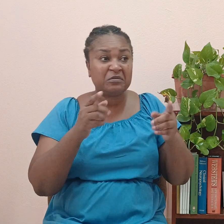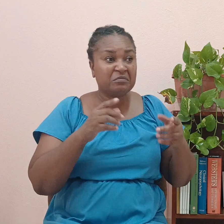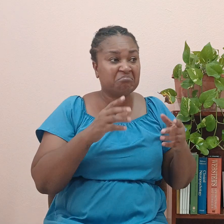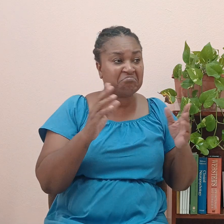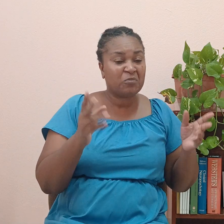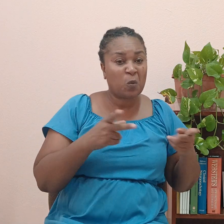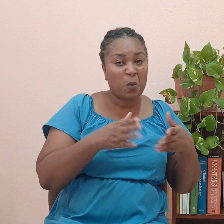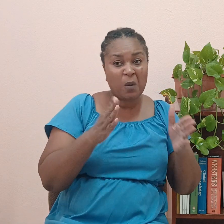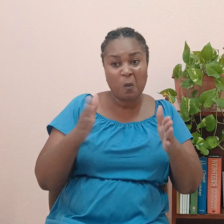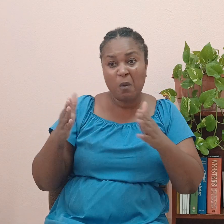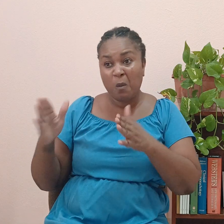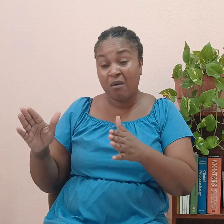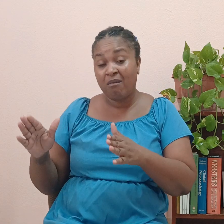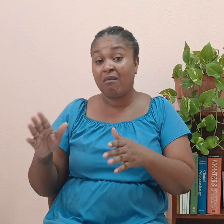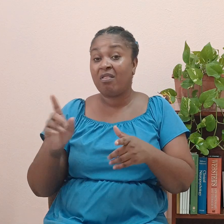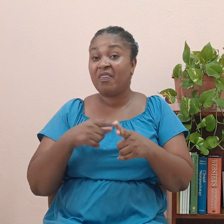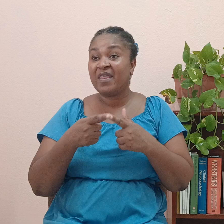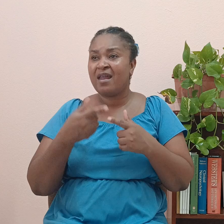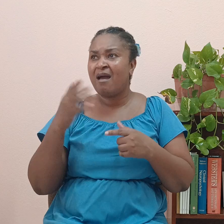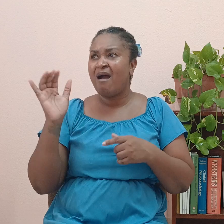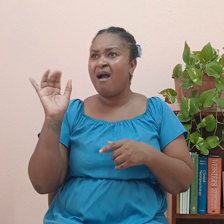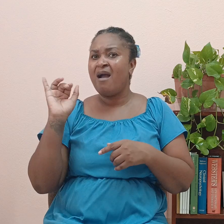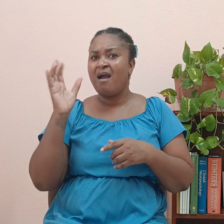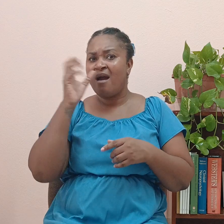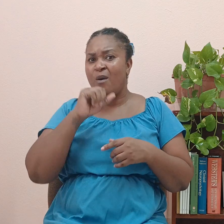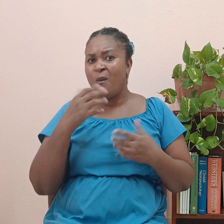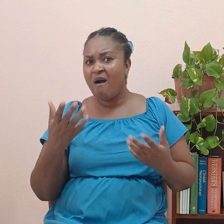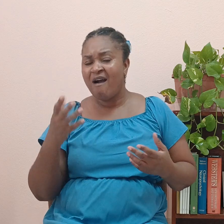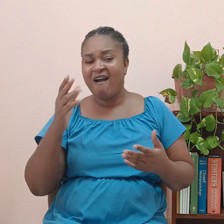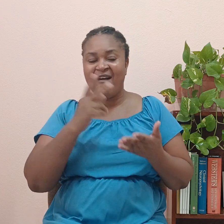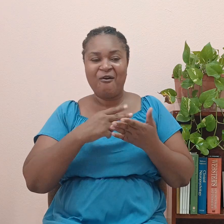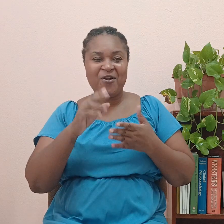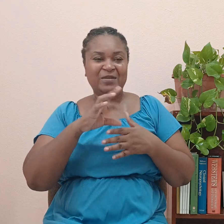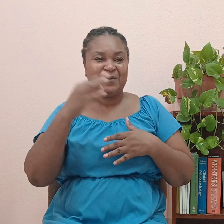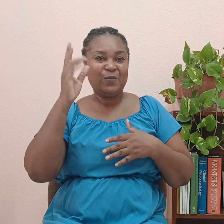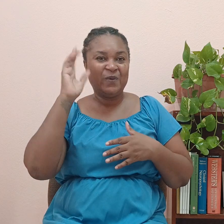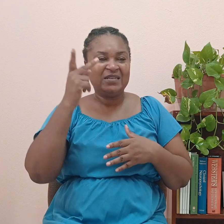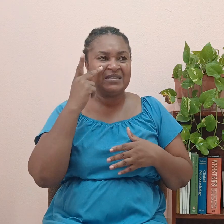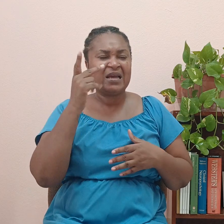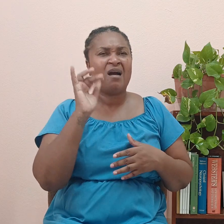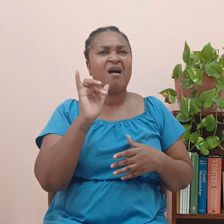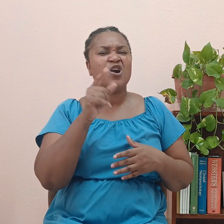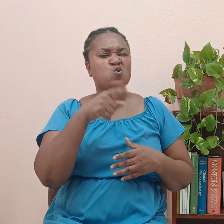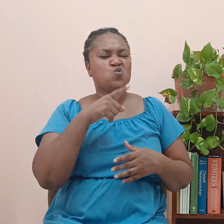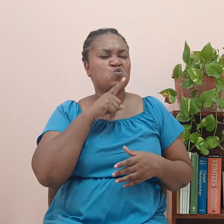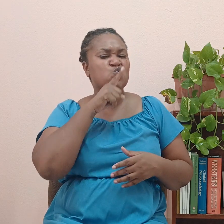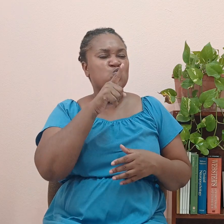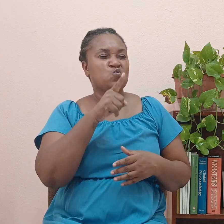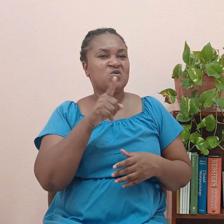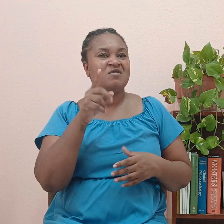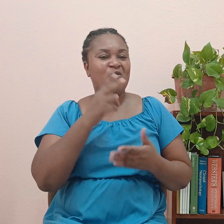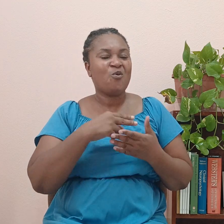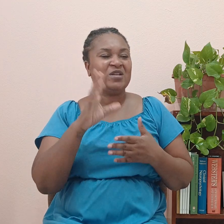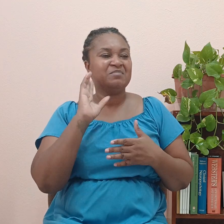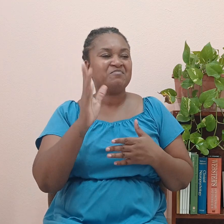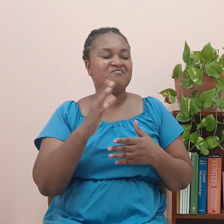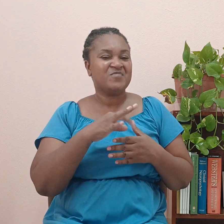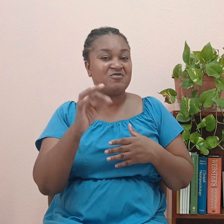will see your sincerity and help you in an incredible way to find and understand